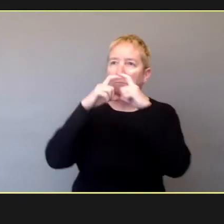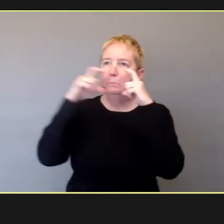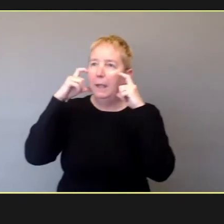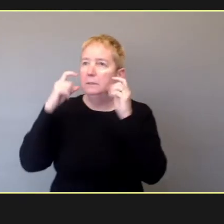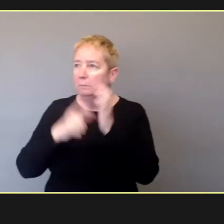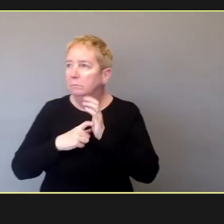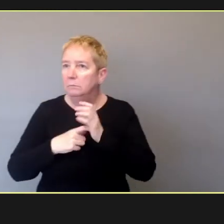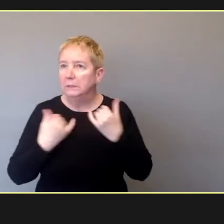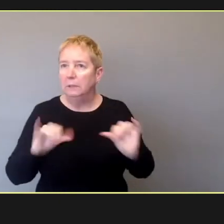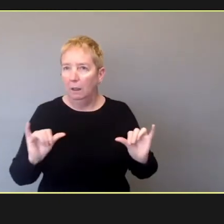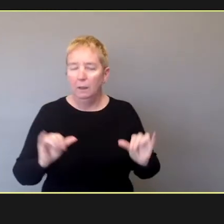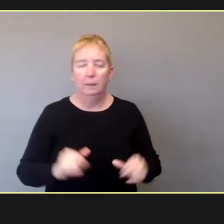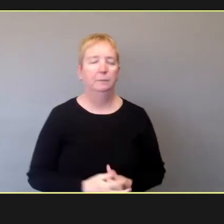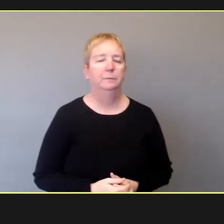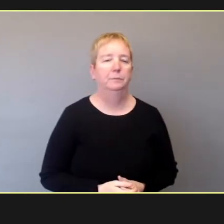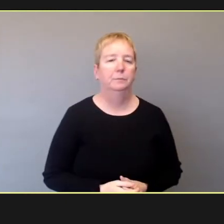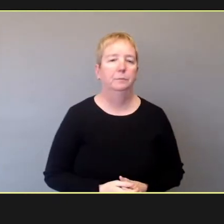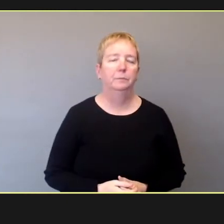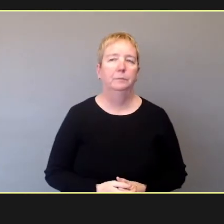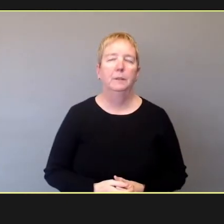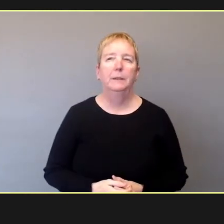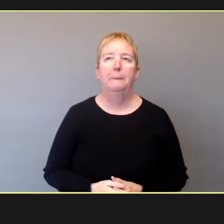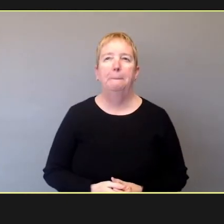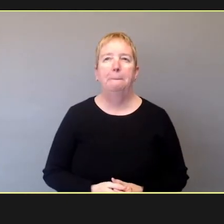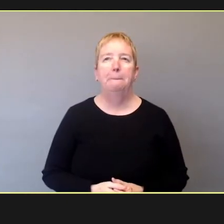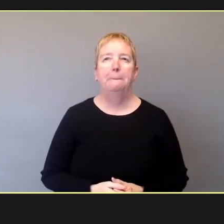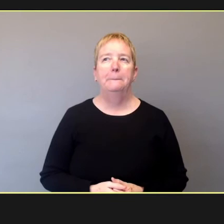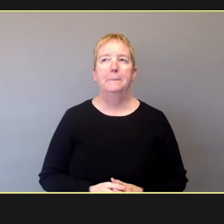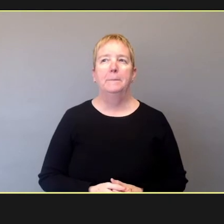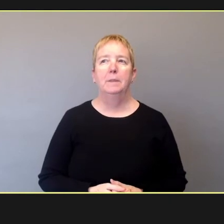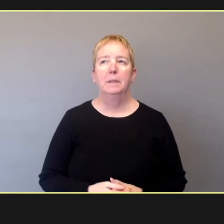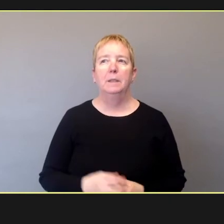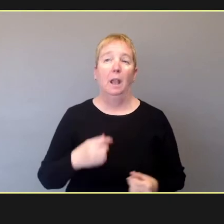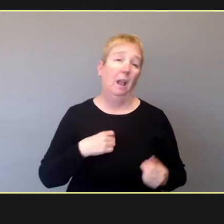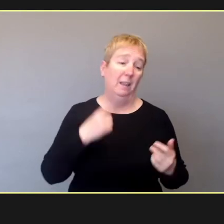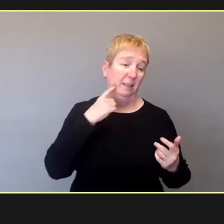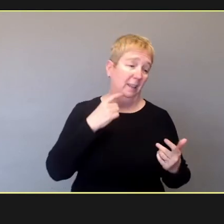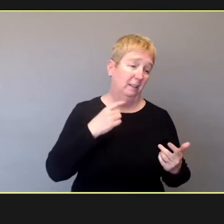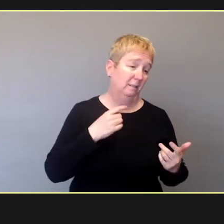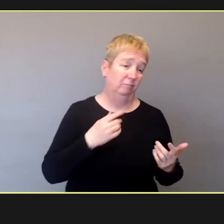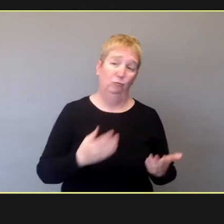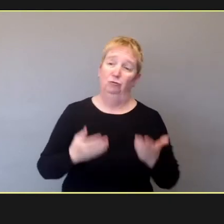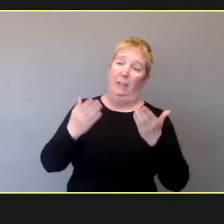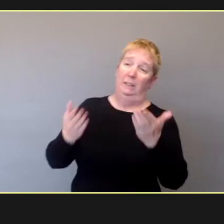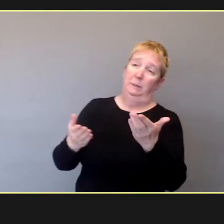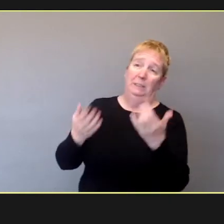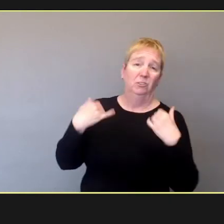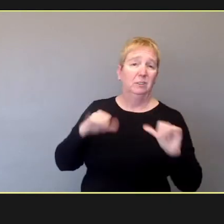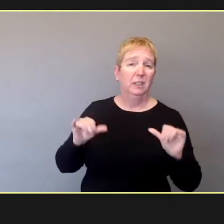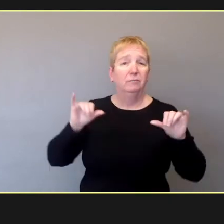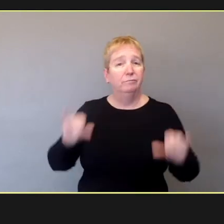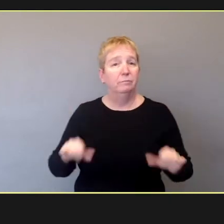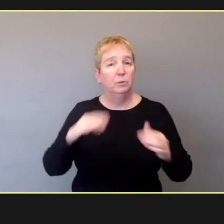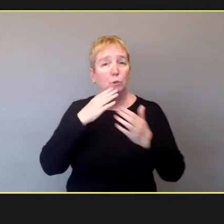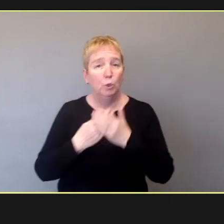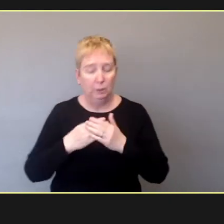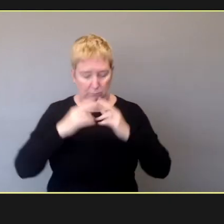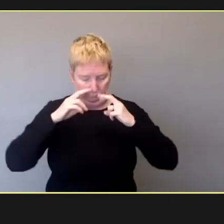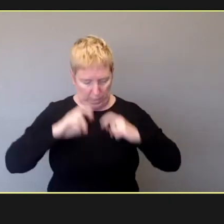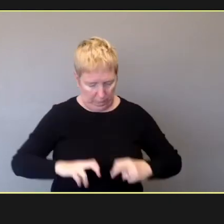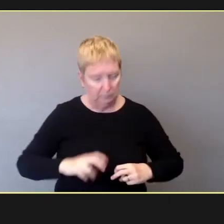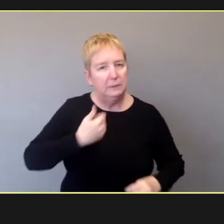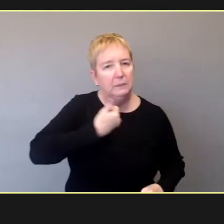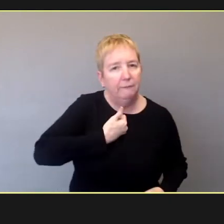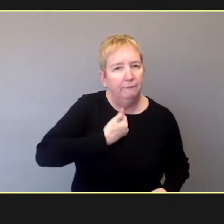place. But I think all the recommendations are also still good. Be aware of your own risks,